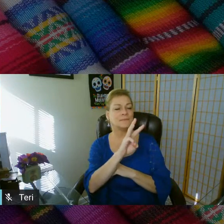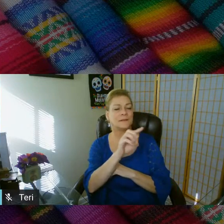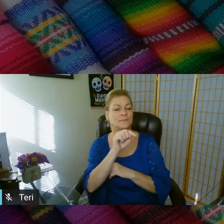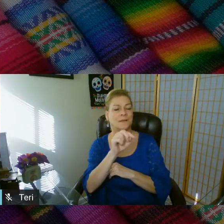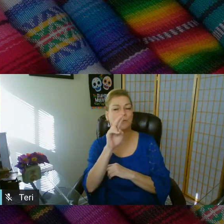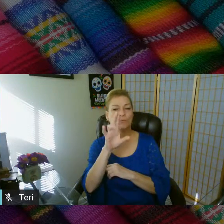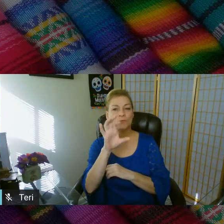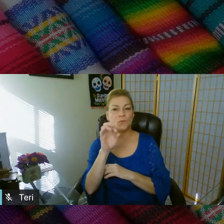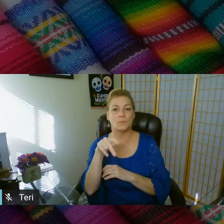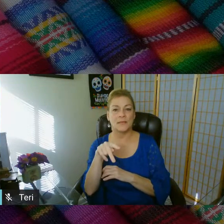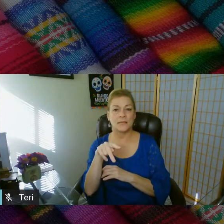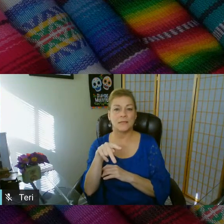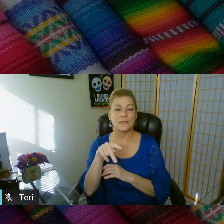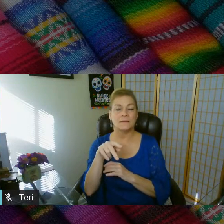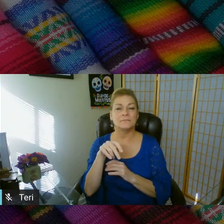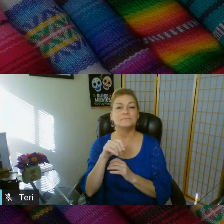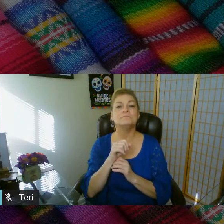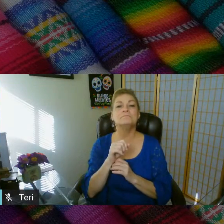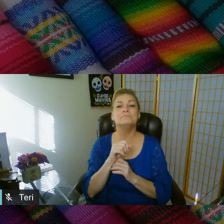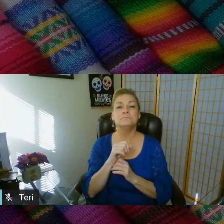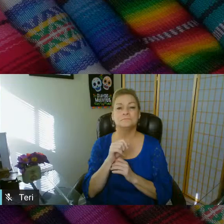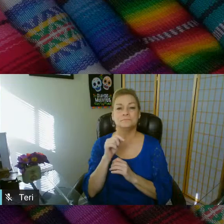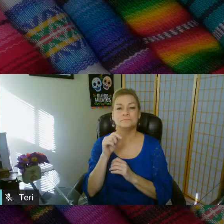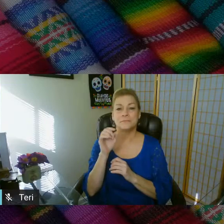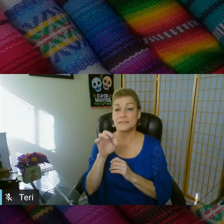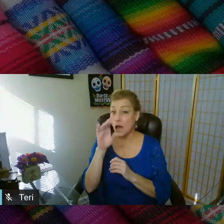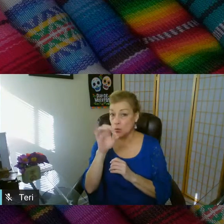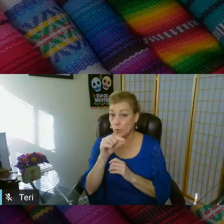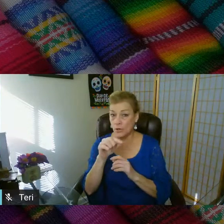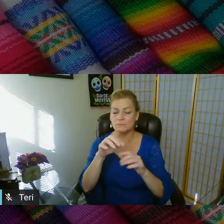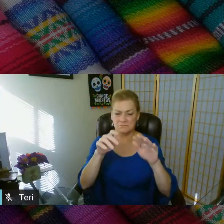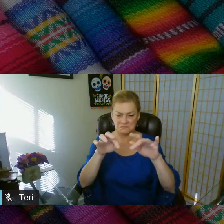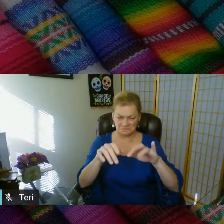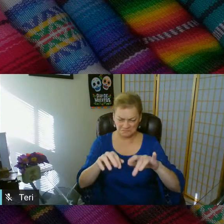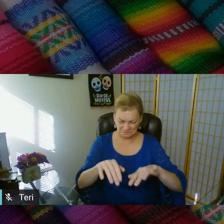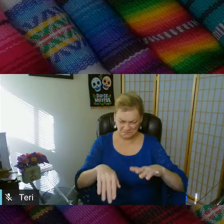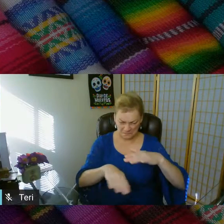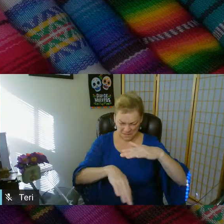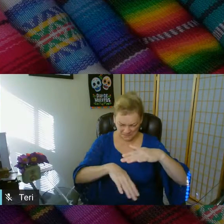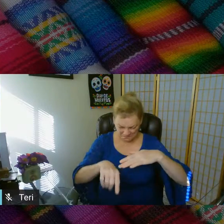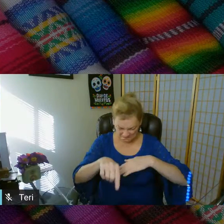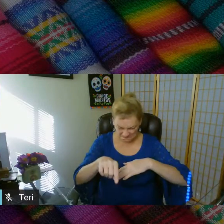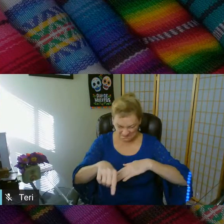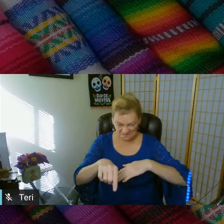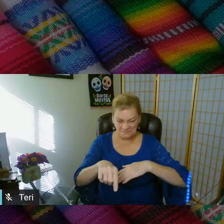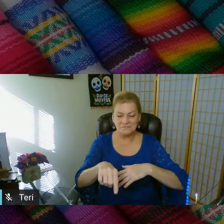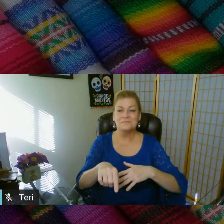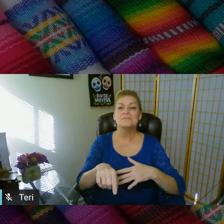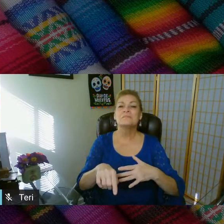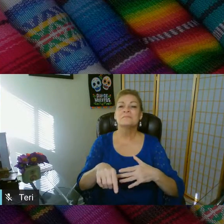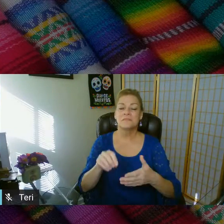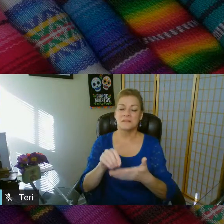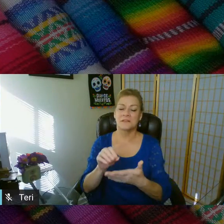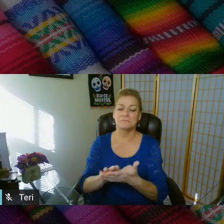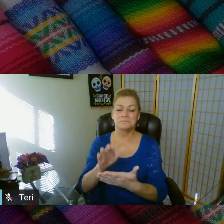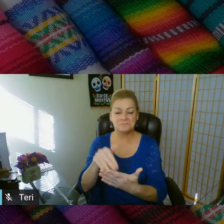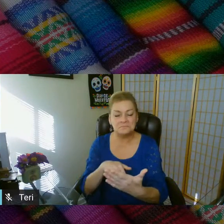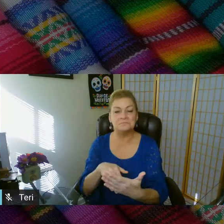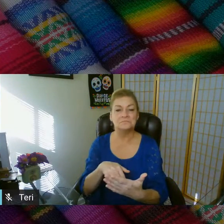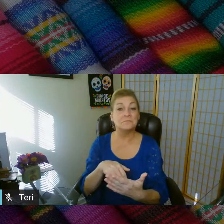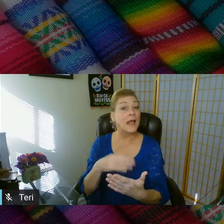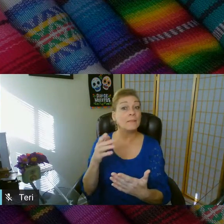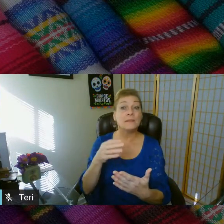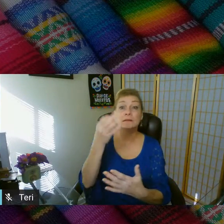www.ucop. You scroll all the way down to the bottom, click on subscribe, fill in a little bit of information, and then every single